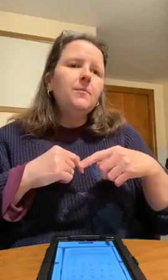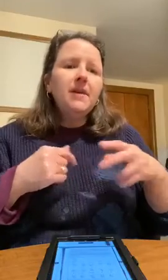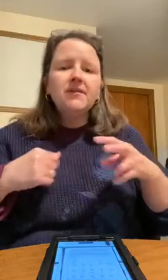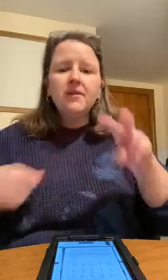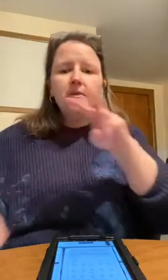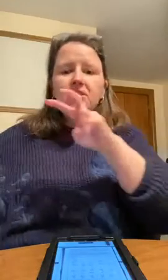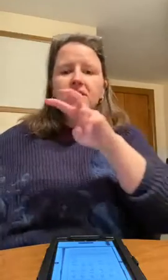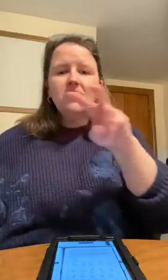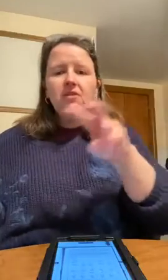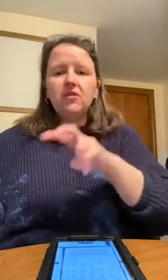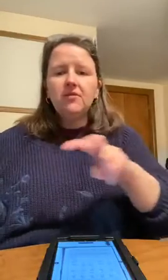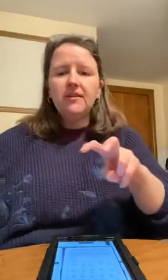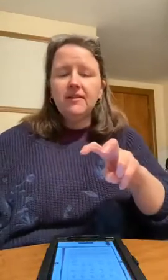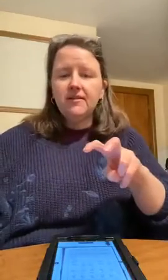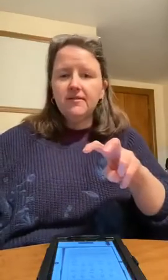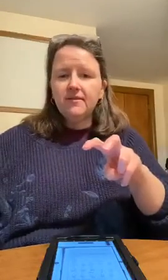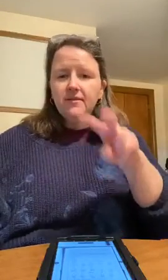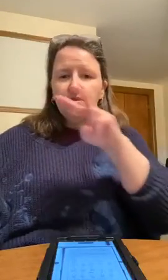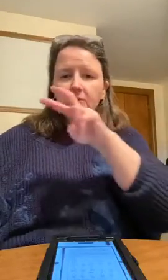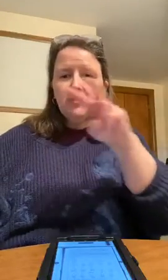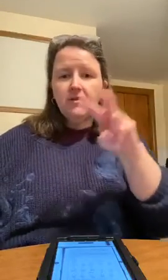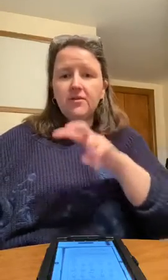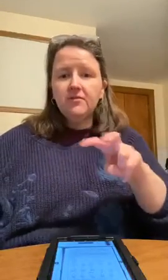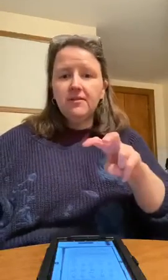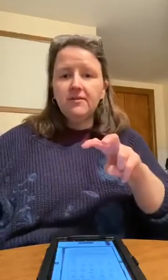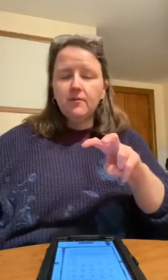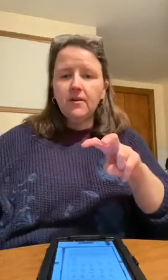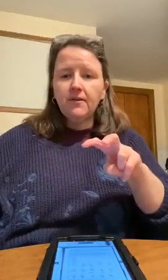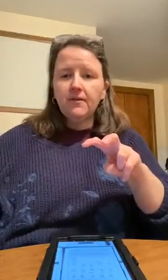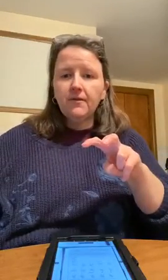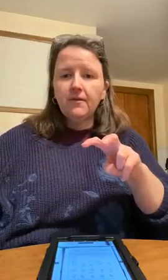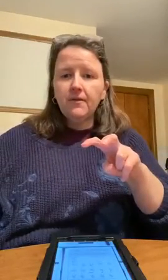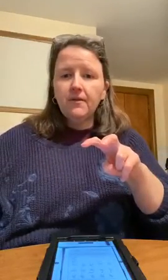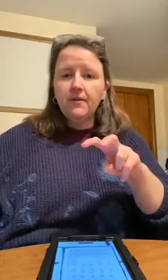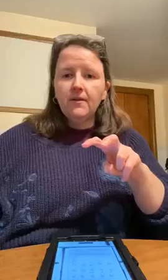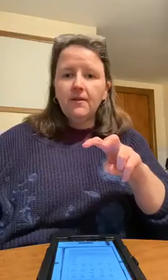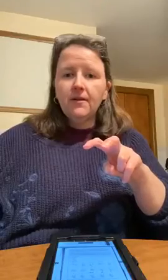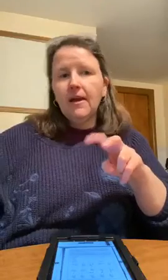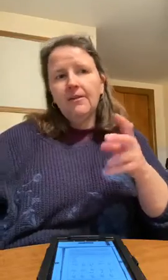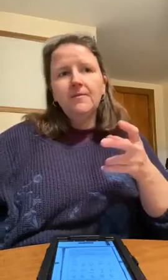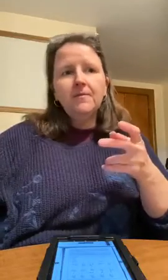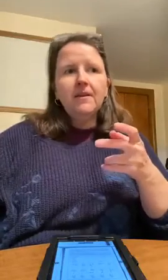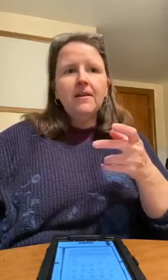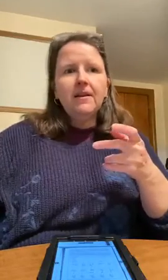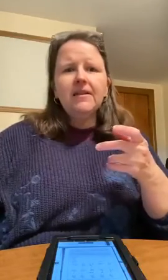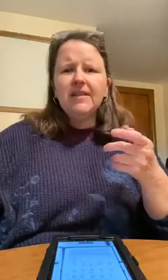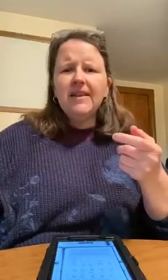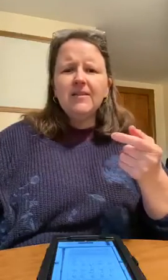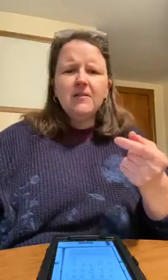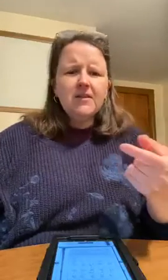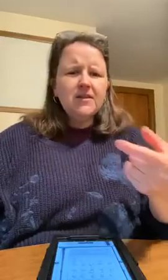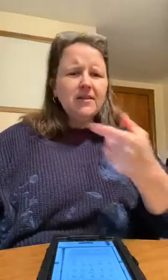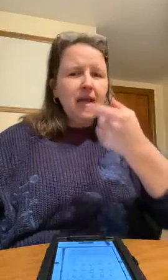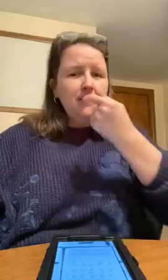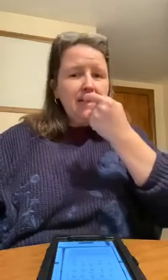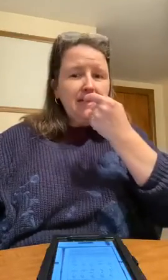pizza with just the two Z's. She would do the two Z's at once. And it's easier than just saying